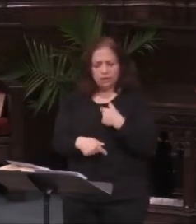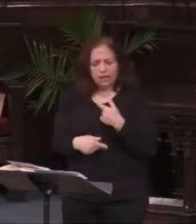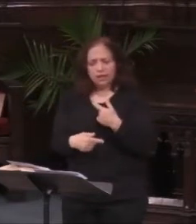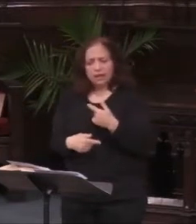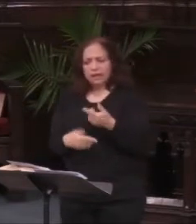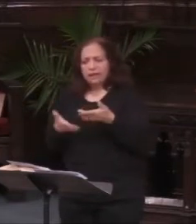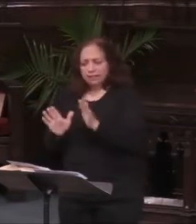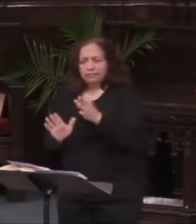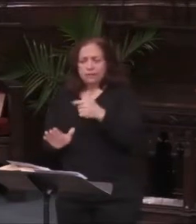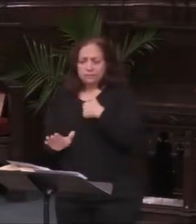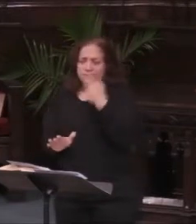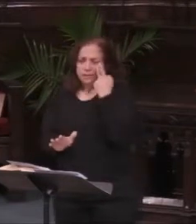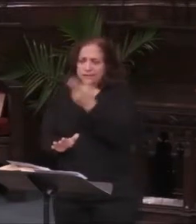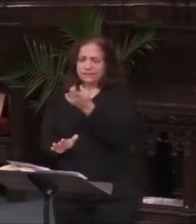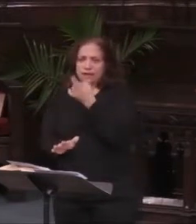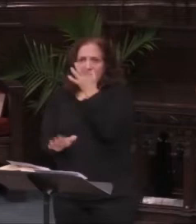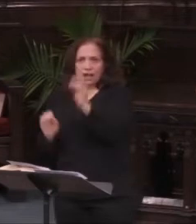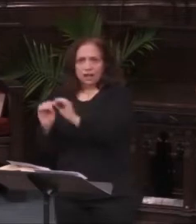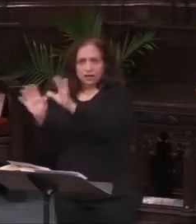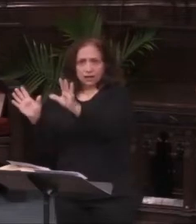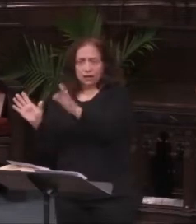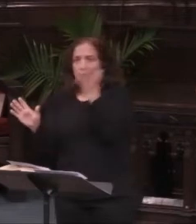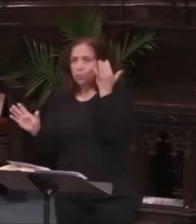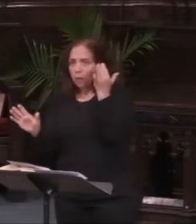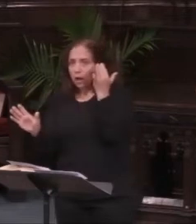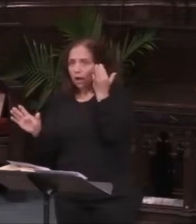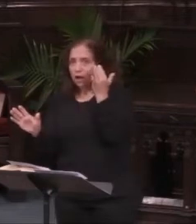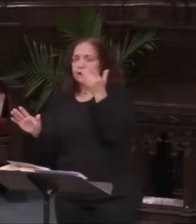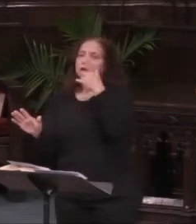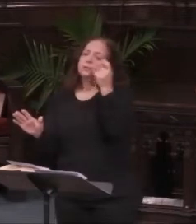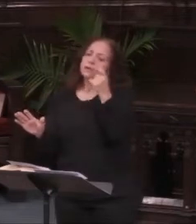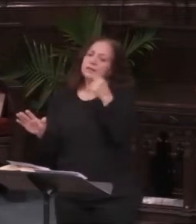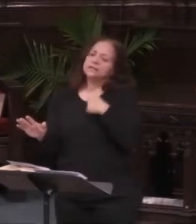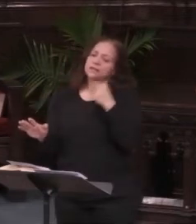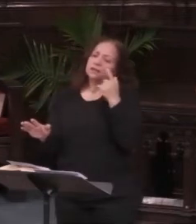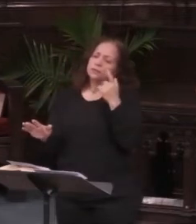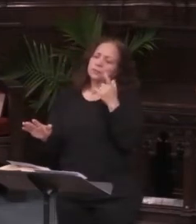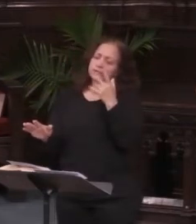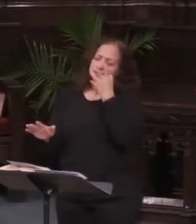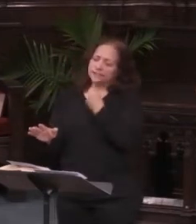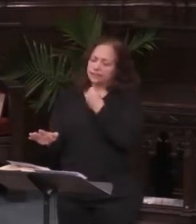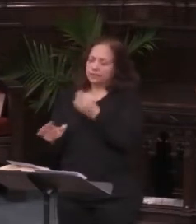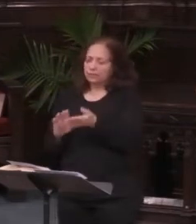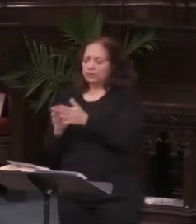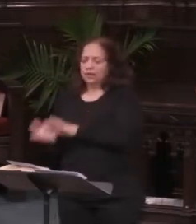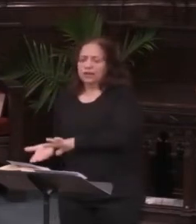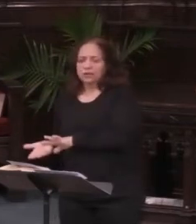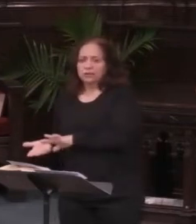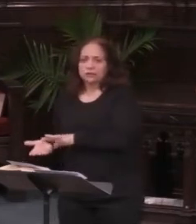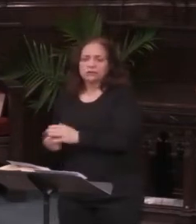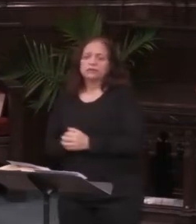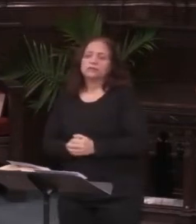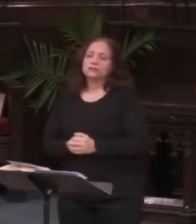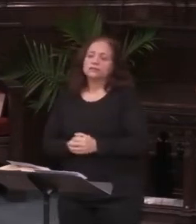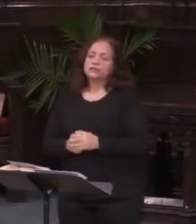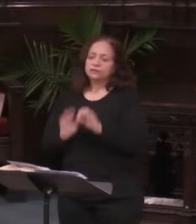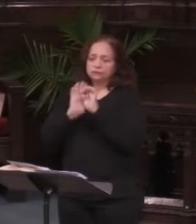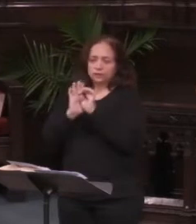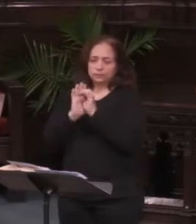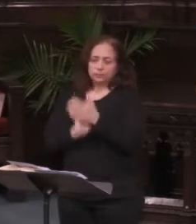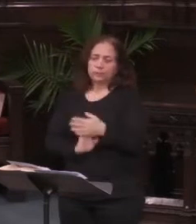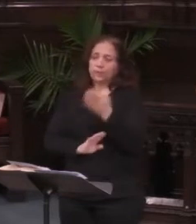light to my eyes, or I will sleep the death." About 14 years ago,